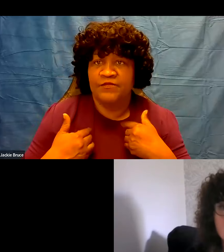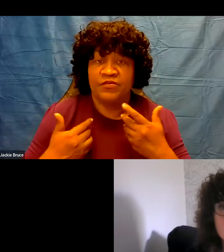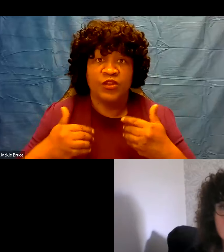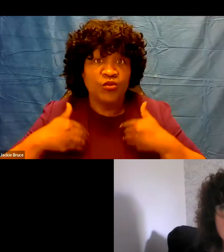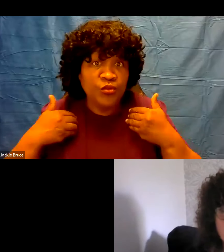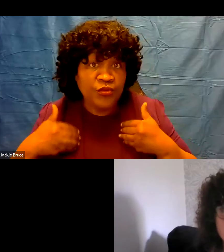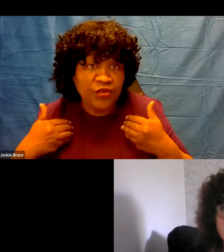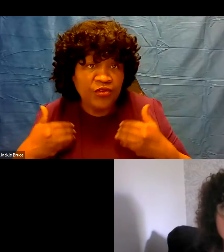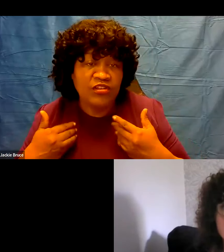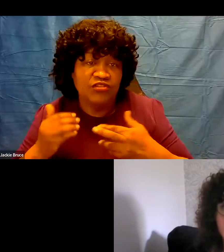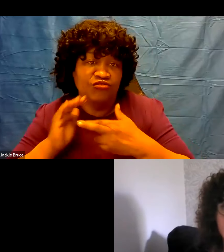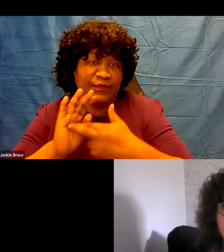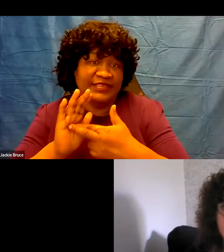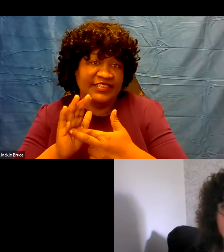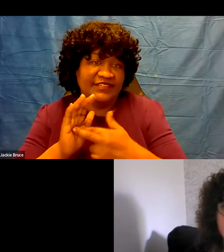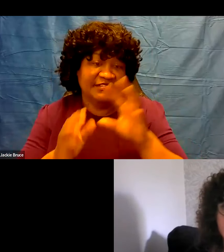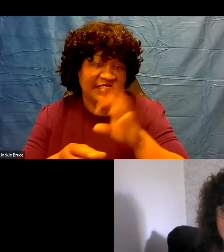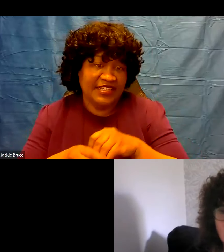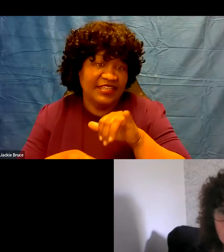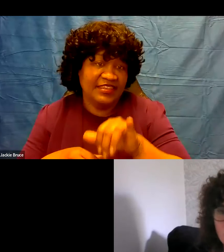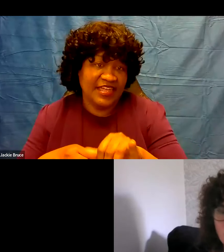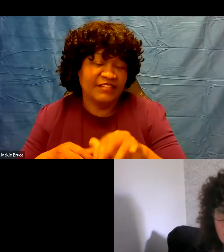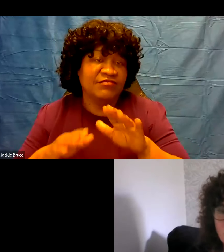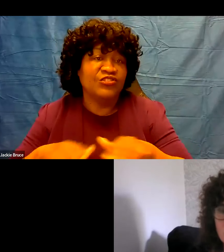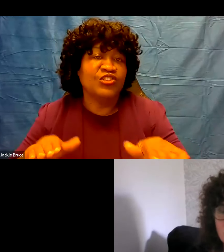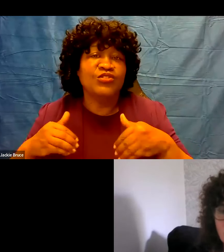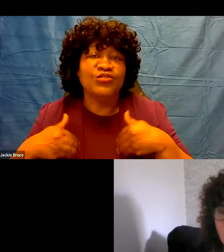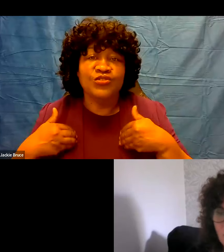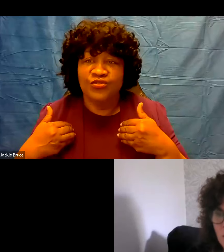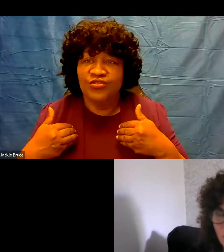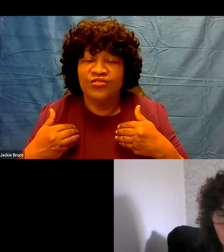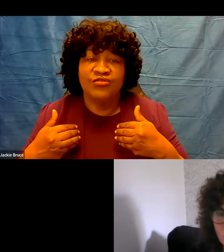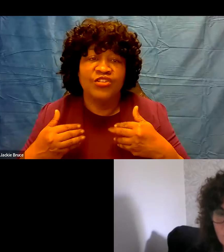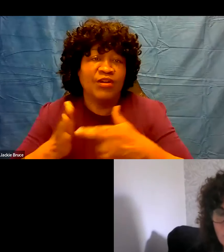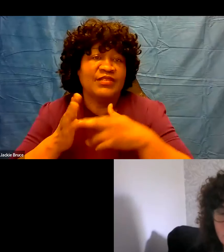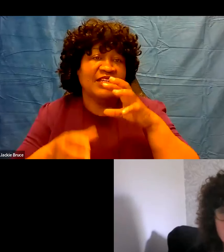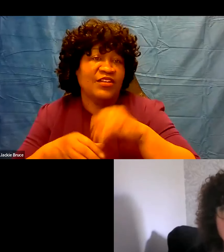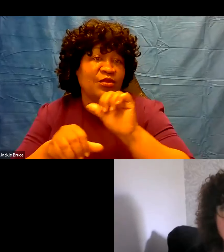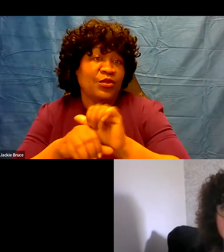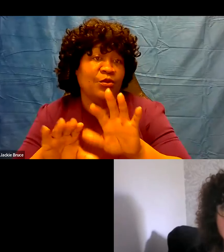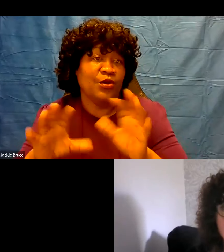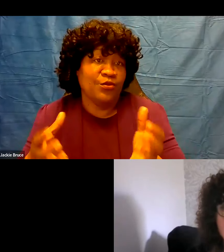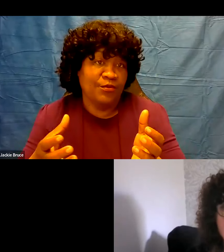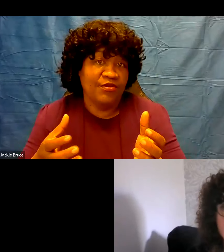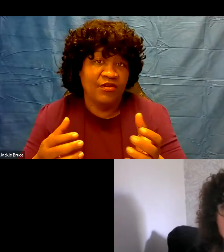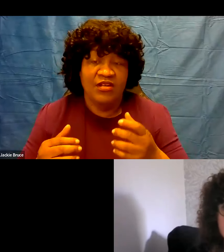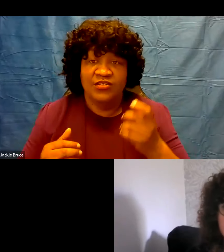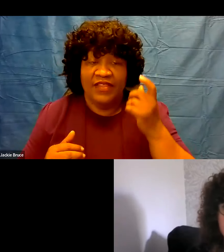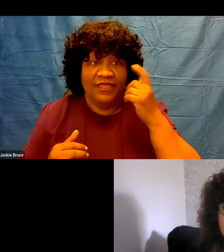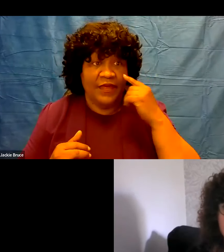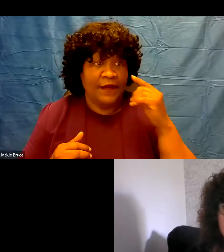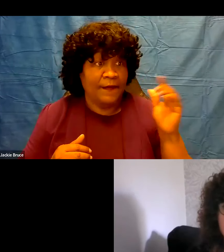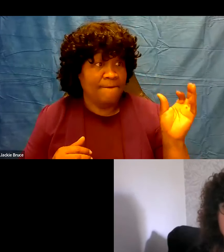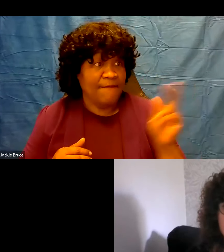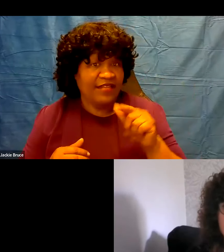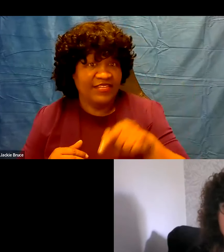youth representatives on the children and youth representatives on the work group. And I think coming back to this group